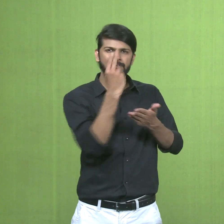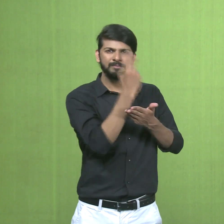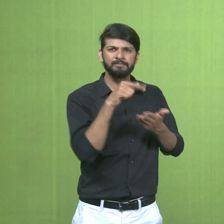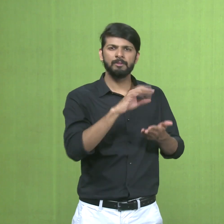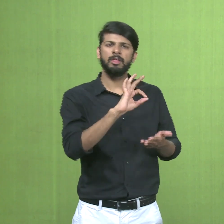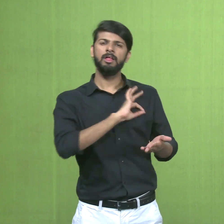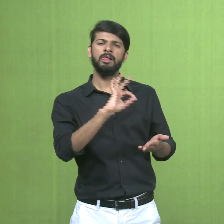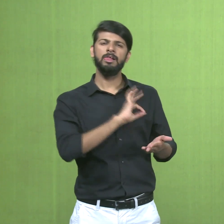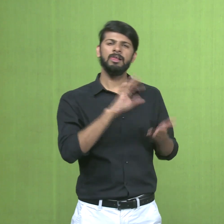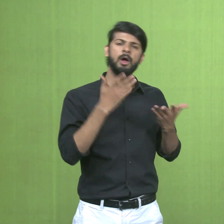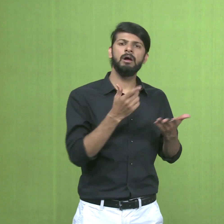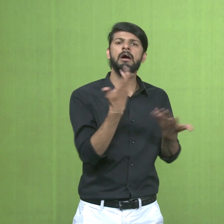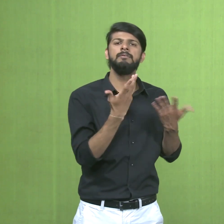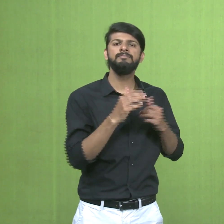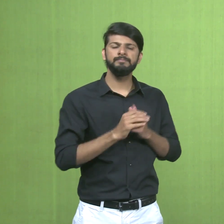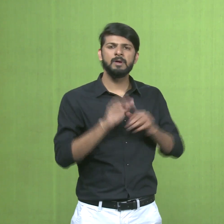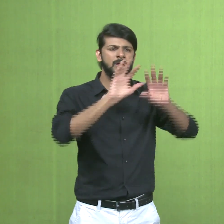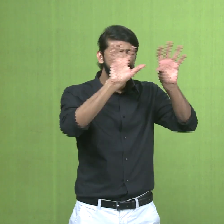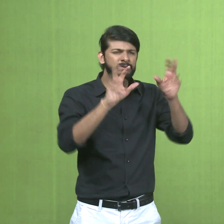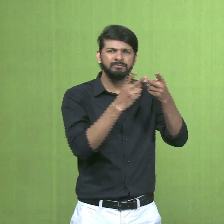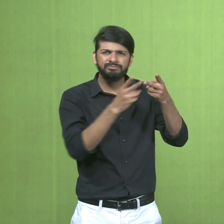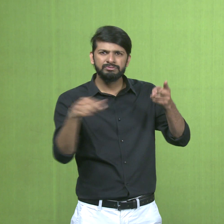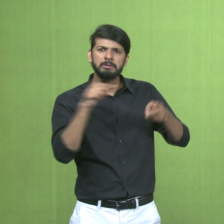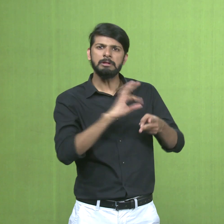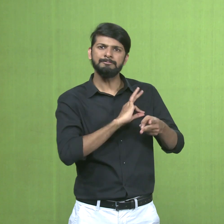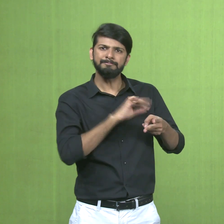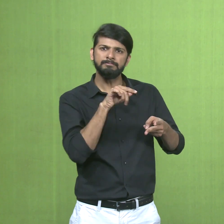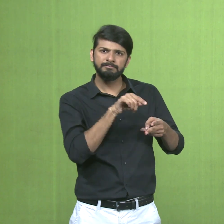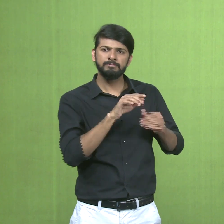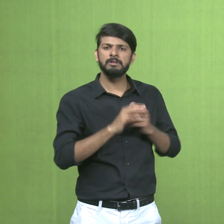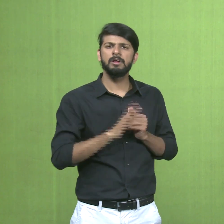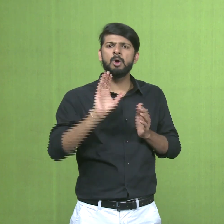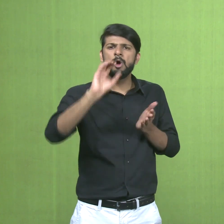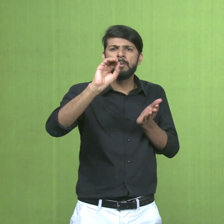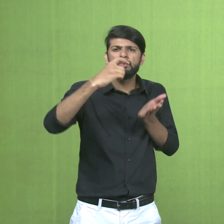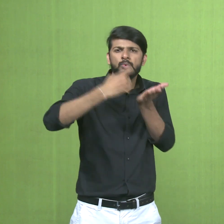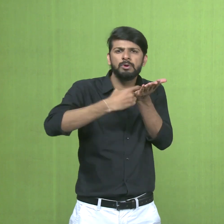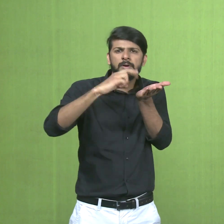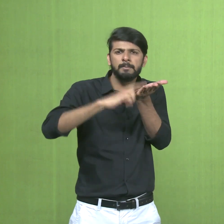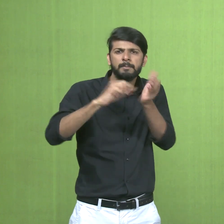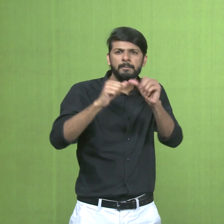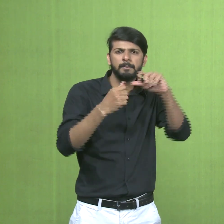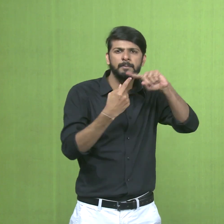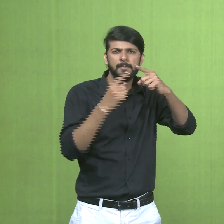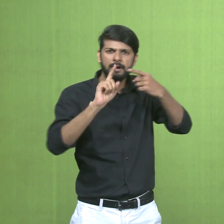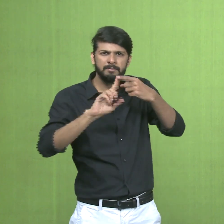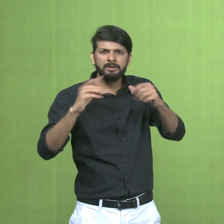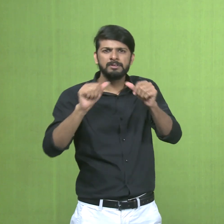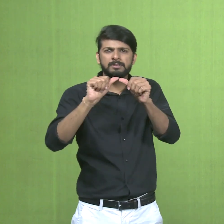The Machilipattanam style favored the use of some specific motifs, and the first was the